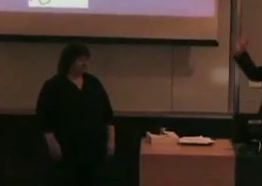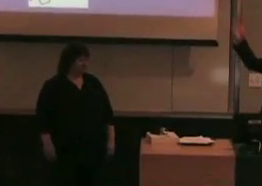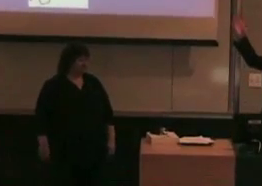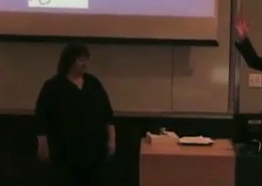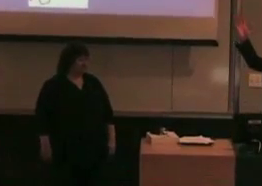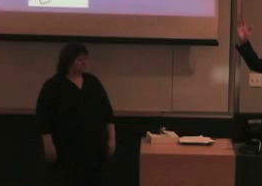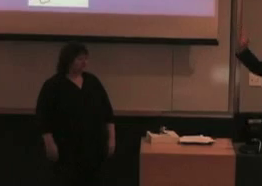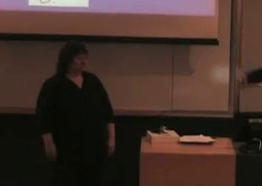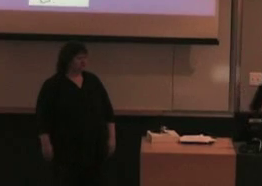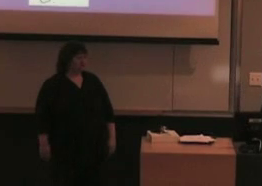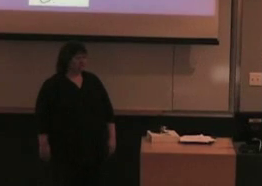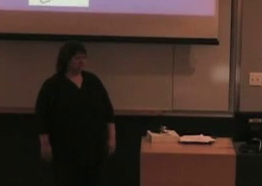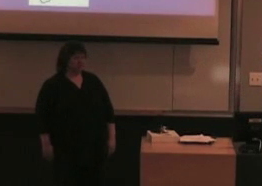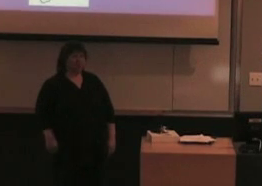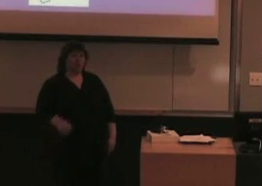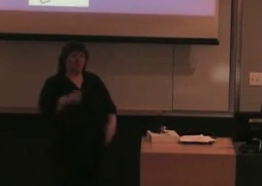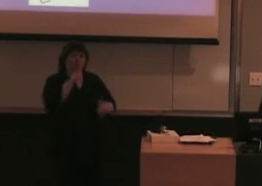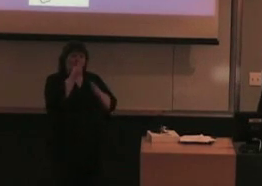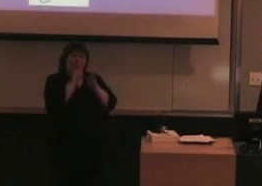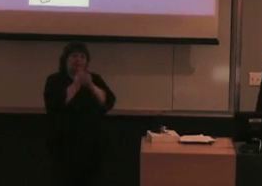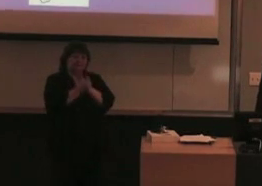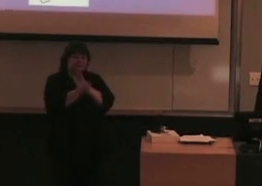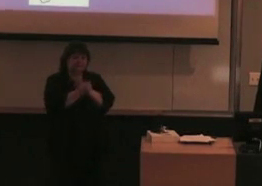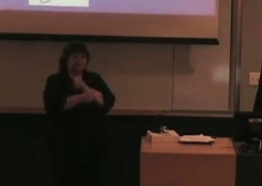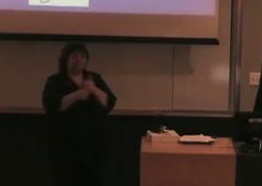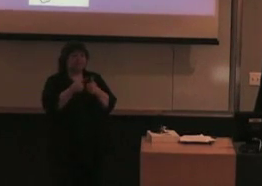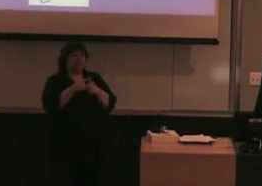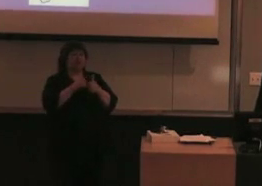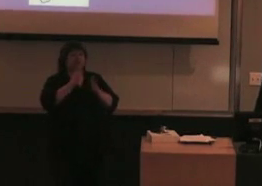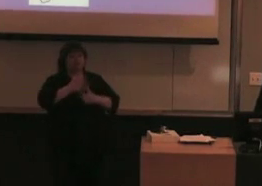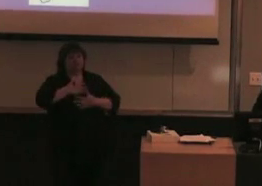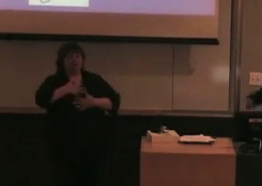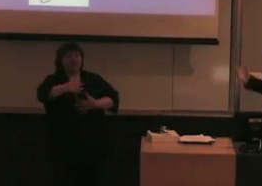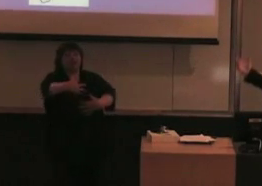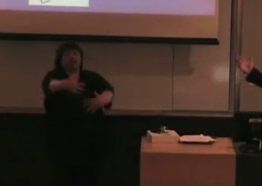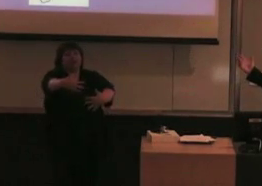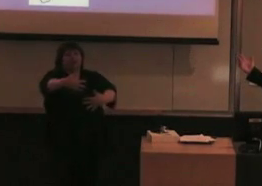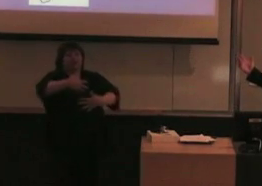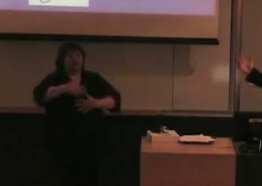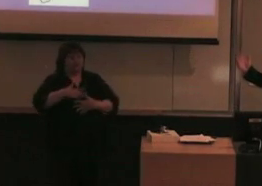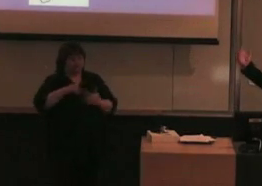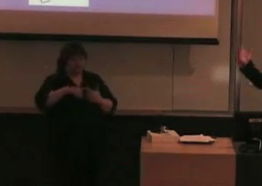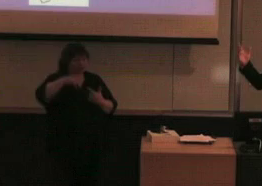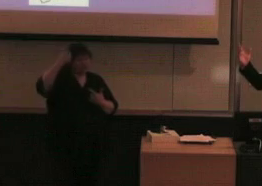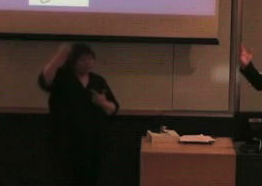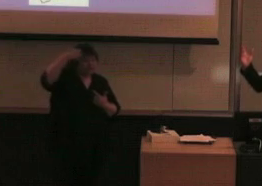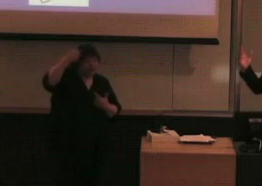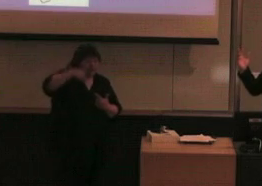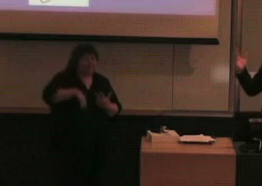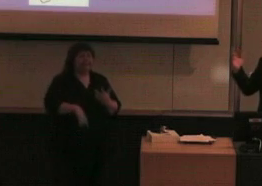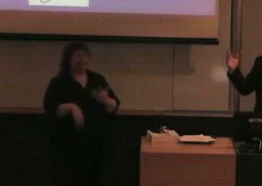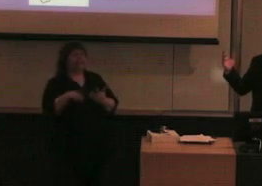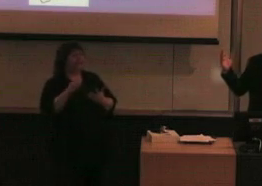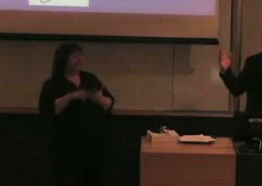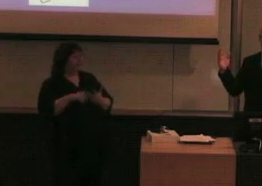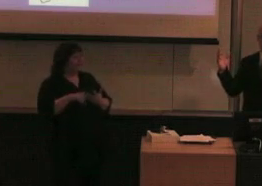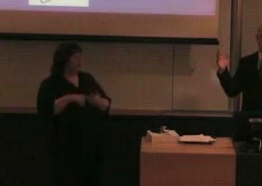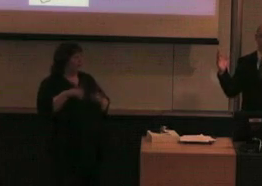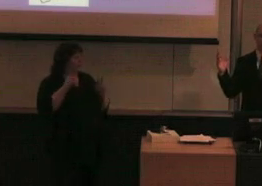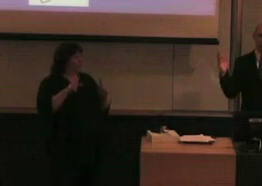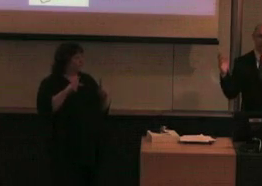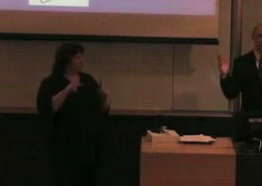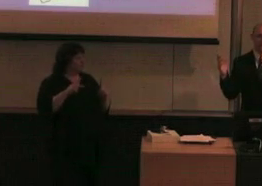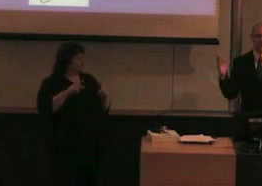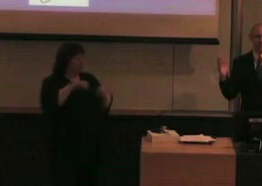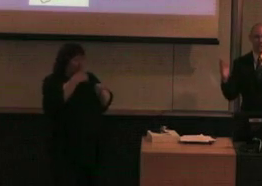anyways, these are some coping skills. There's some deep breathing. There's showering. You see someone that has something